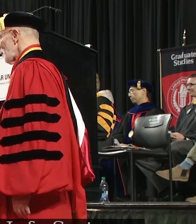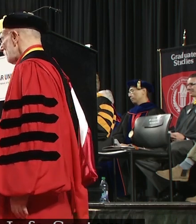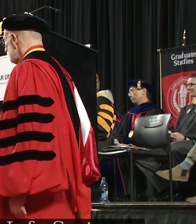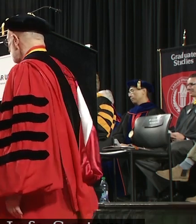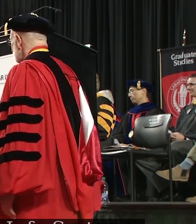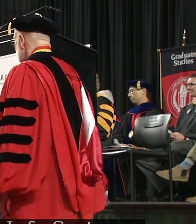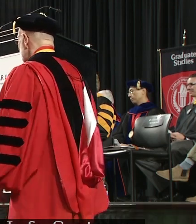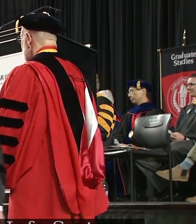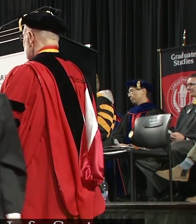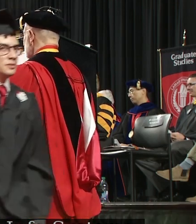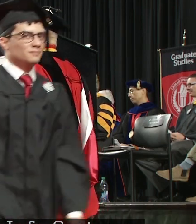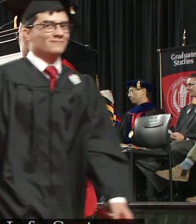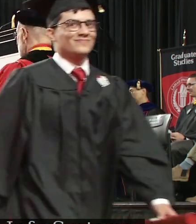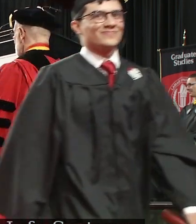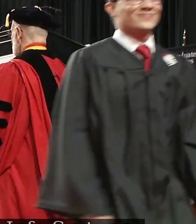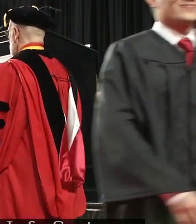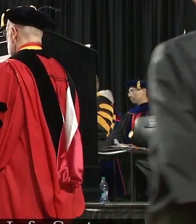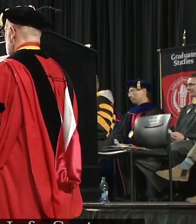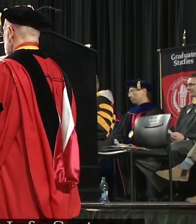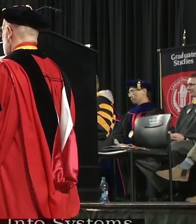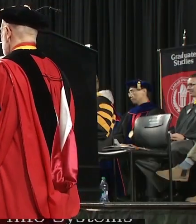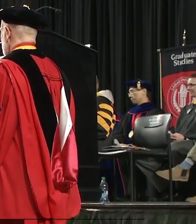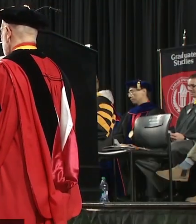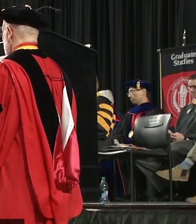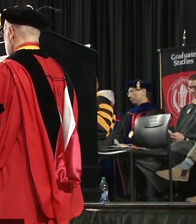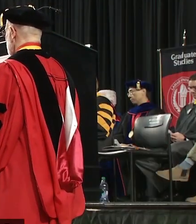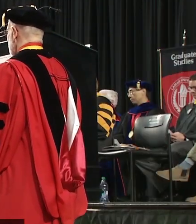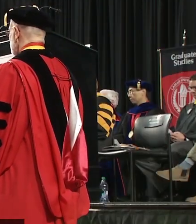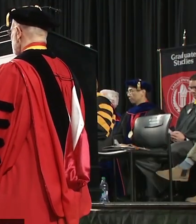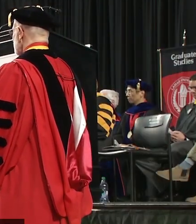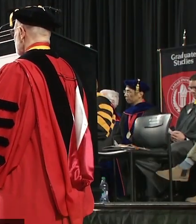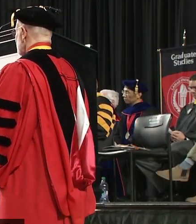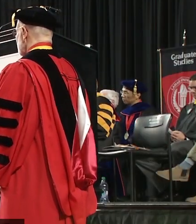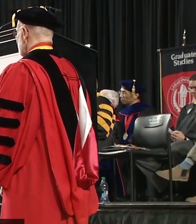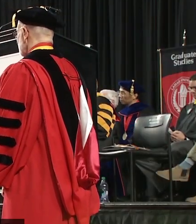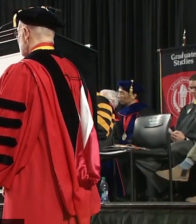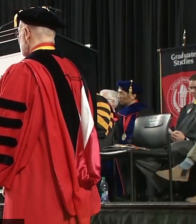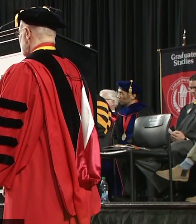laude, Riode Honors College graduate.